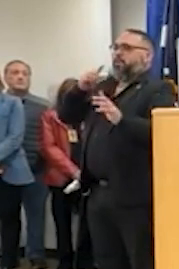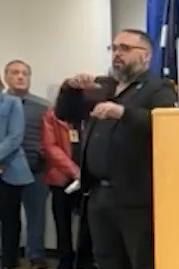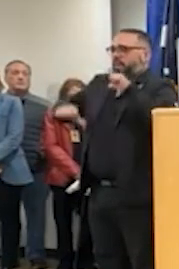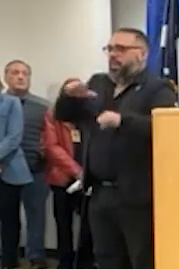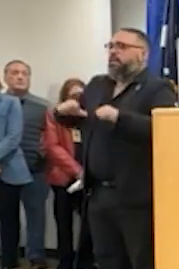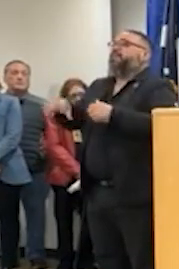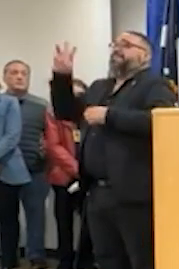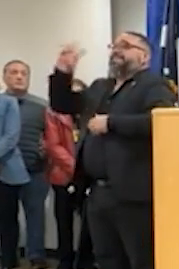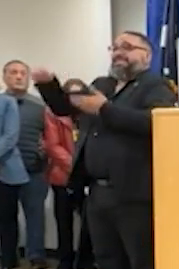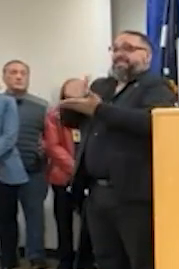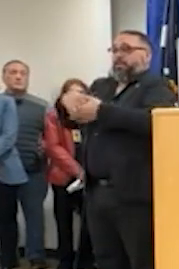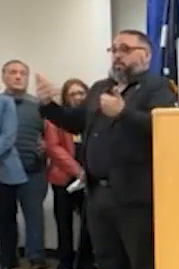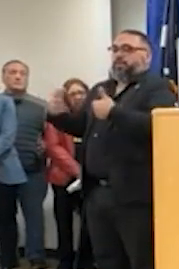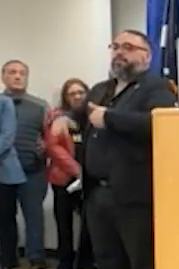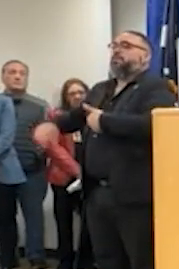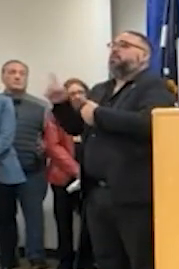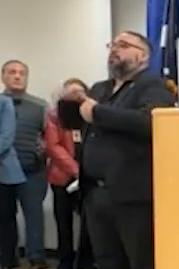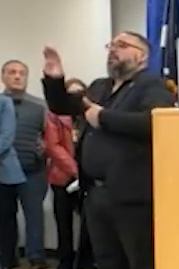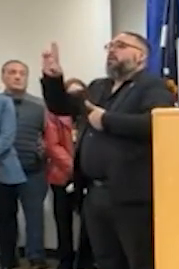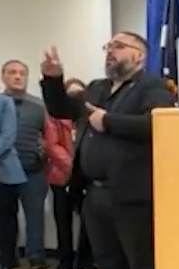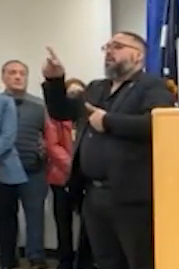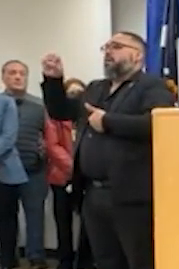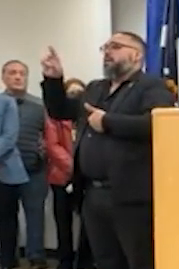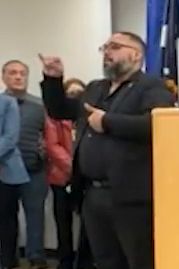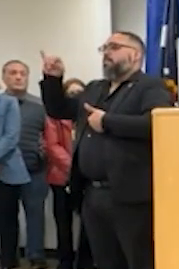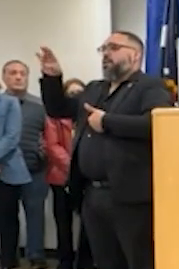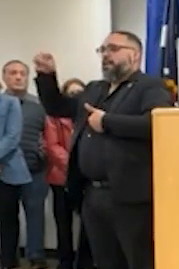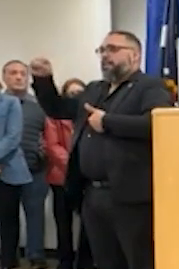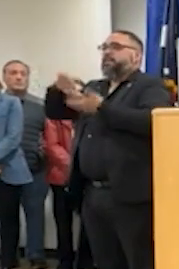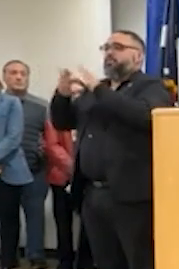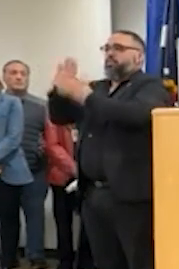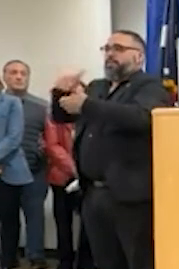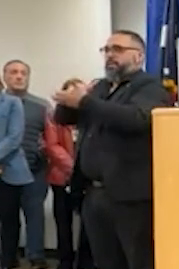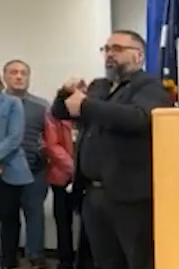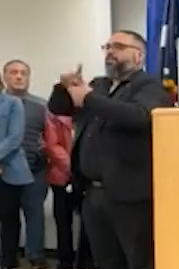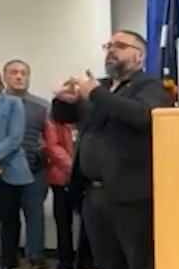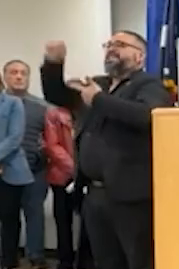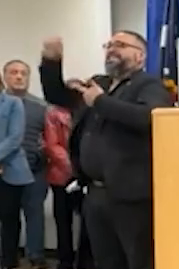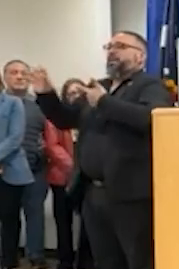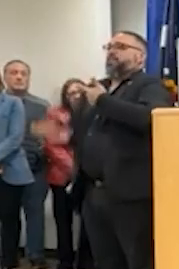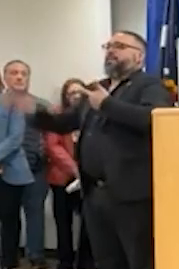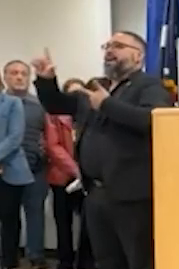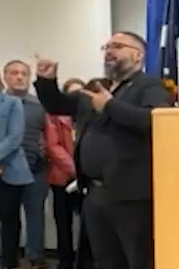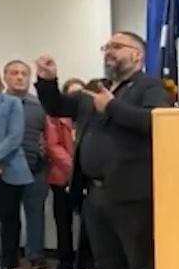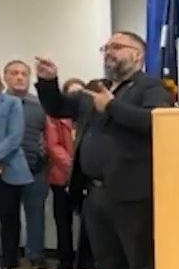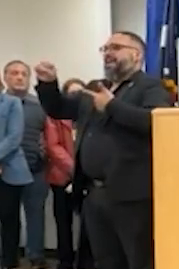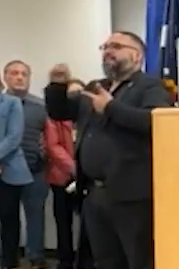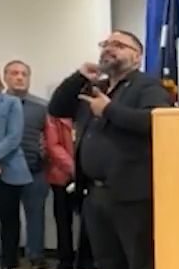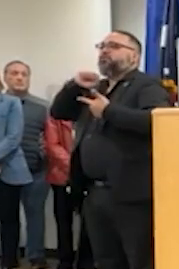6 centers are Copernicus Community Center, Southside Lions Senior